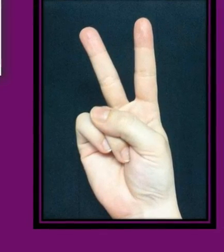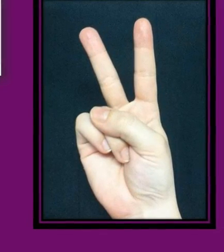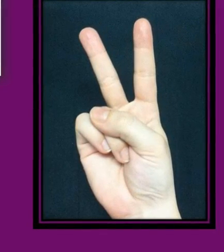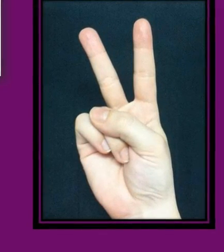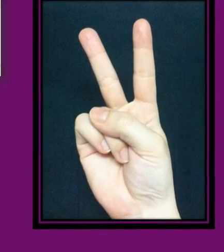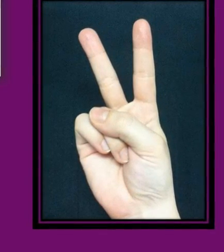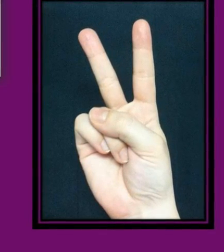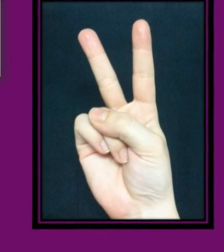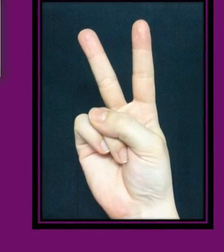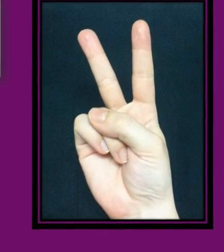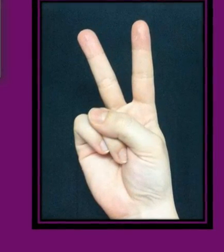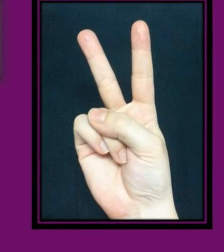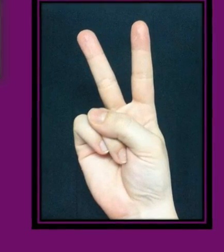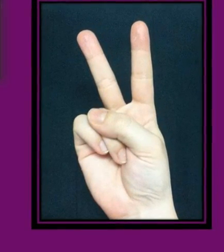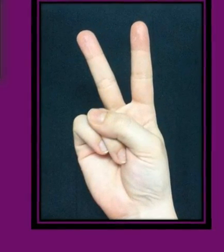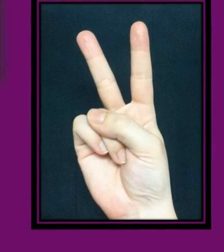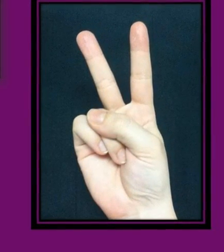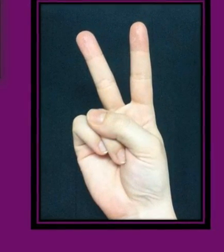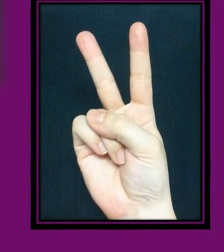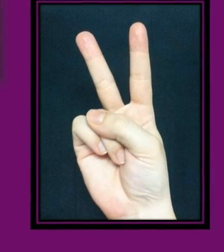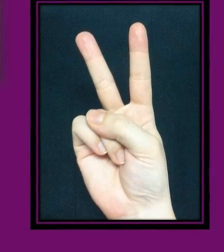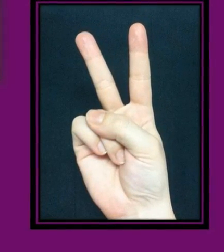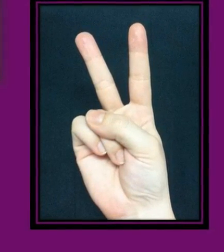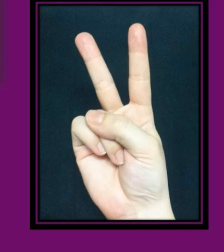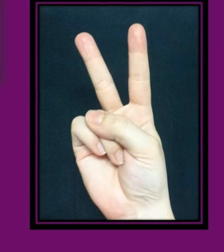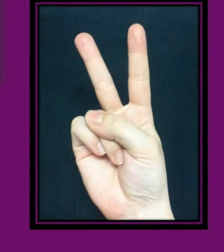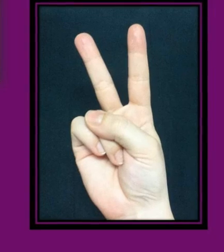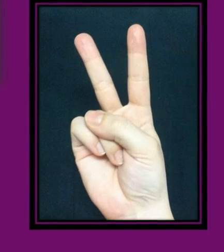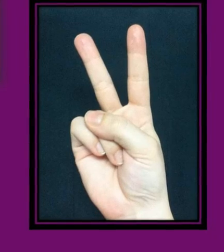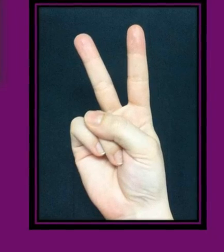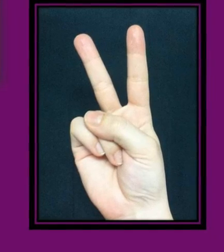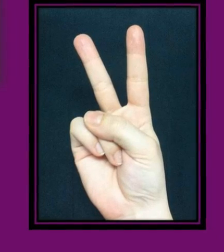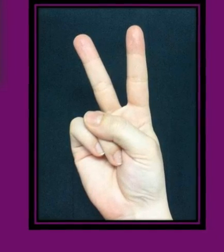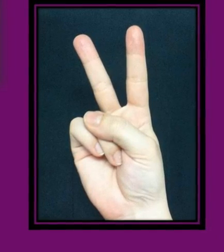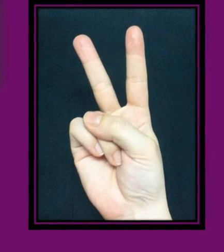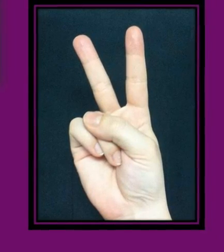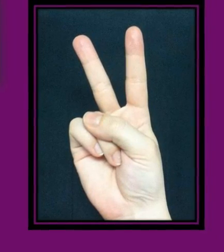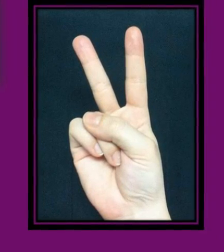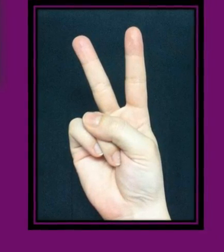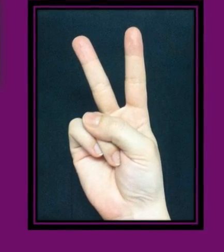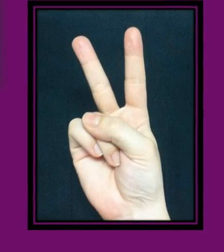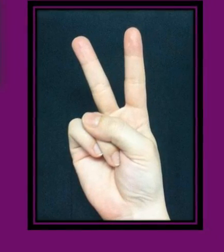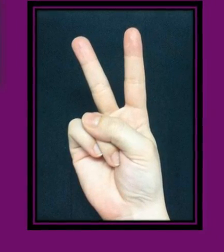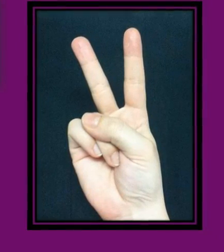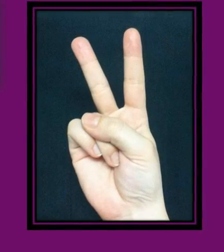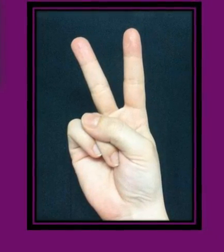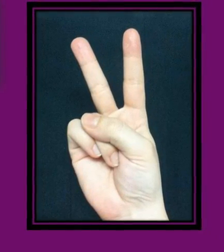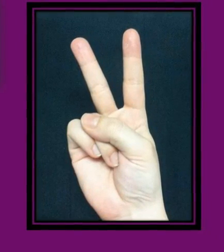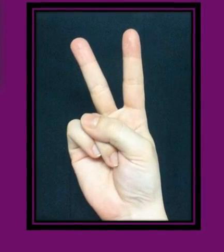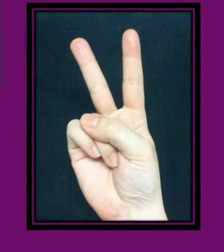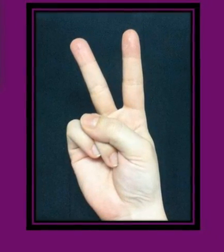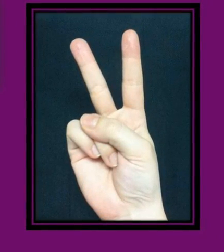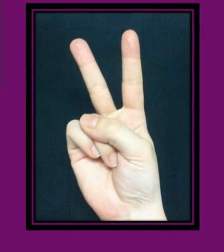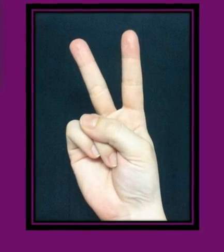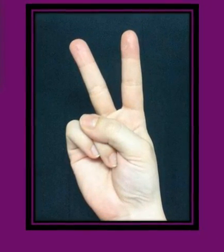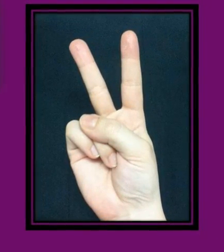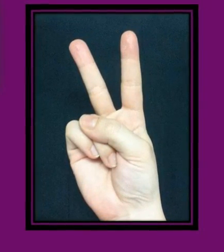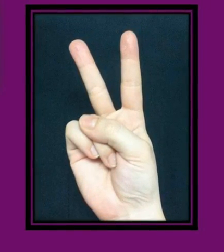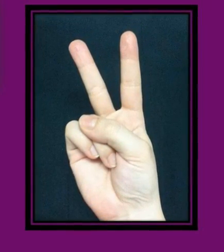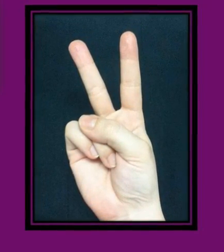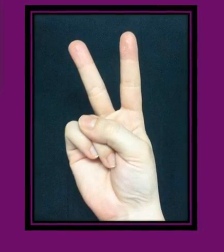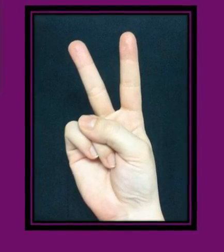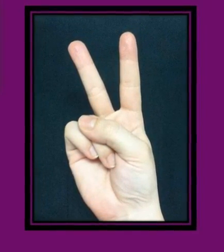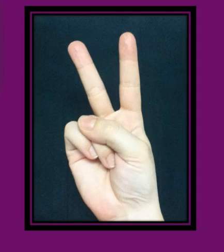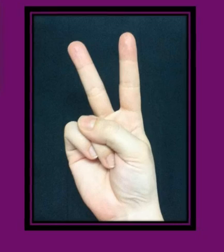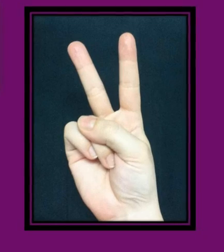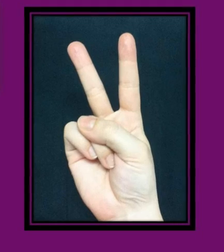to separate your middle finger from your index finger. By separating the middle and index finger, the shape of a V will be